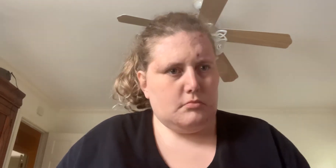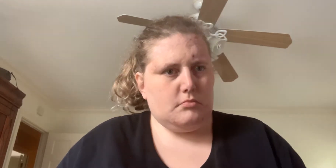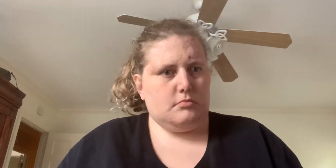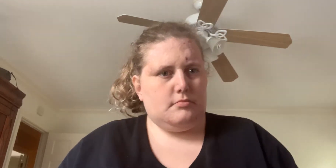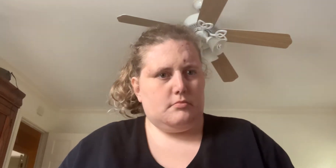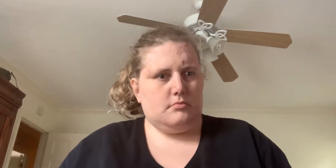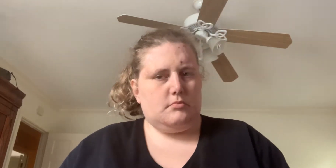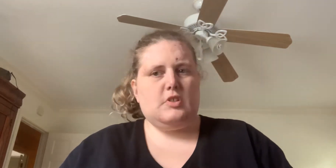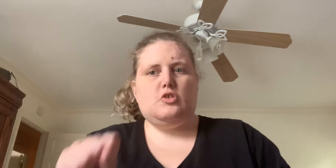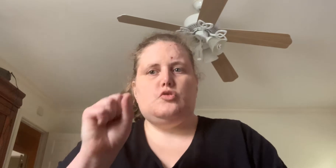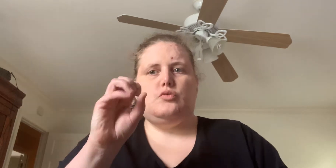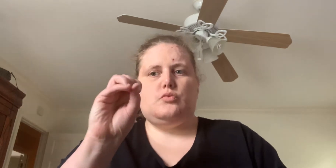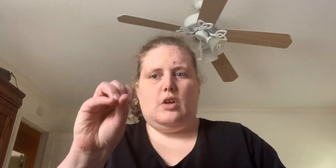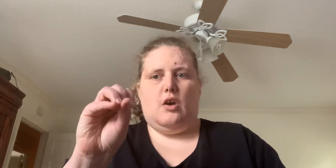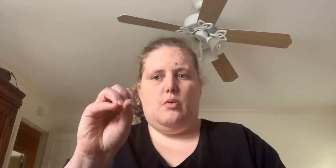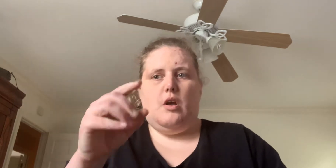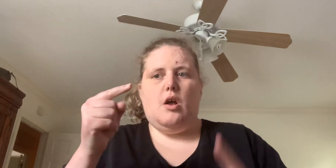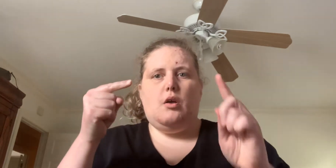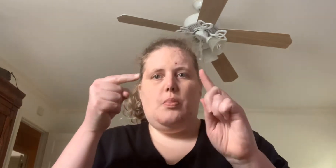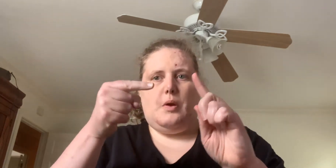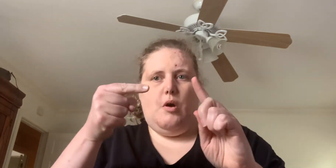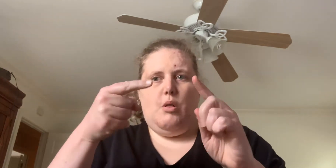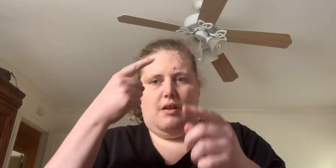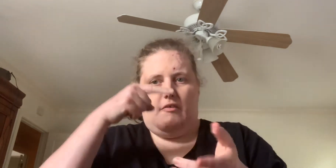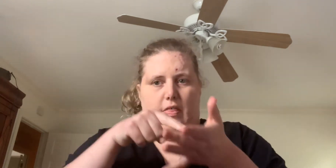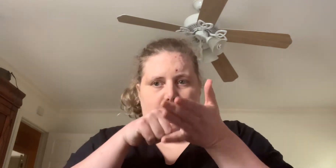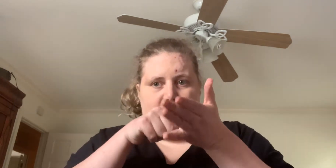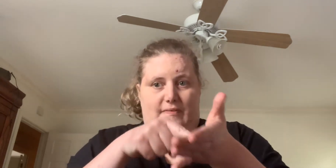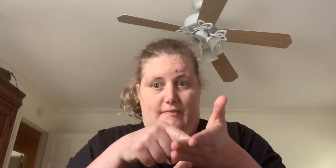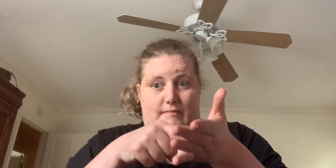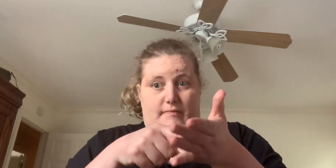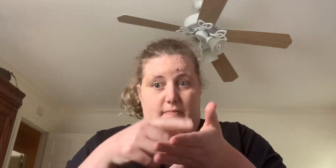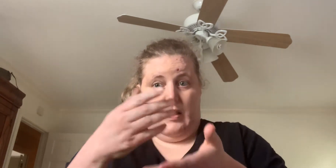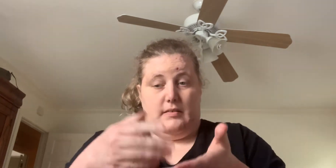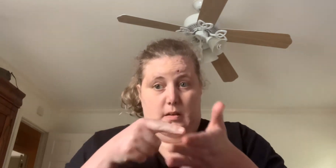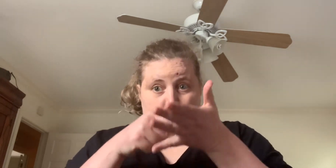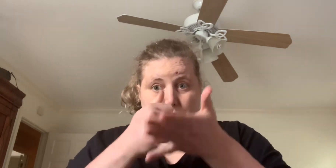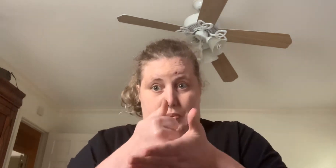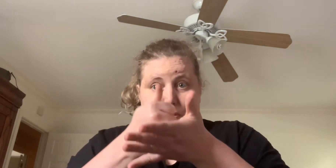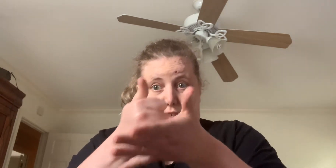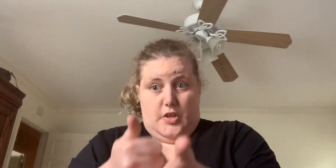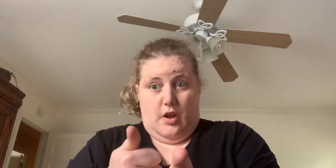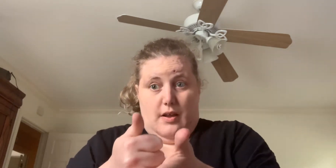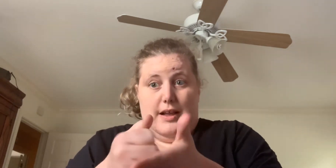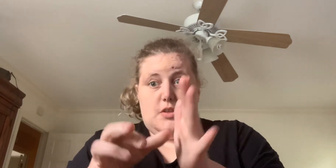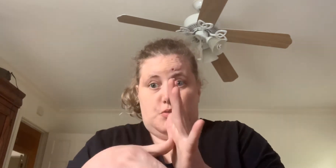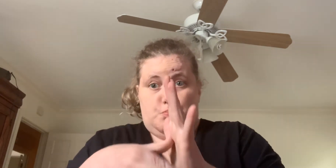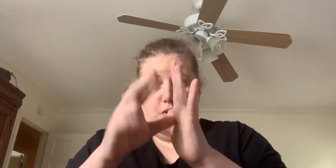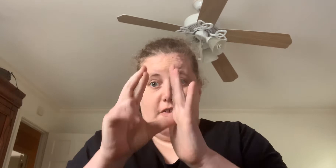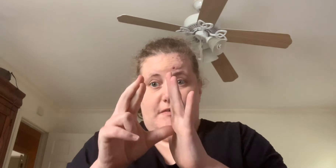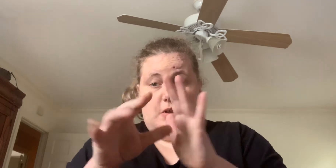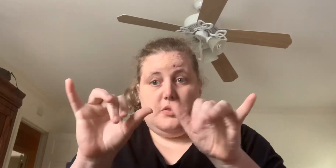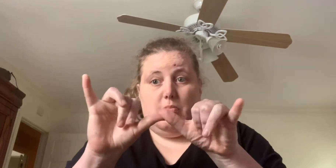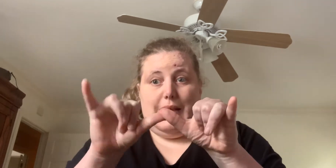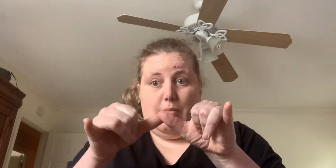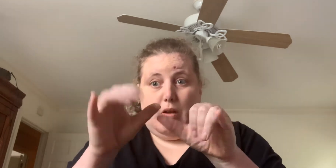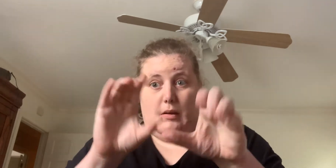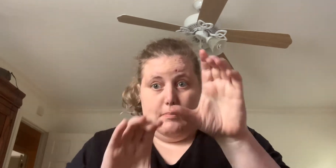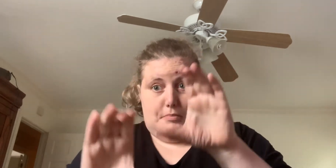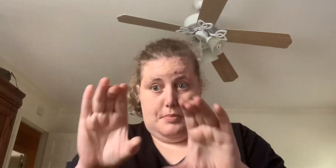So, the purpose of this tutorial is to go over some stochiometry calculations and problems